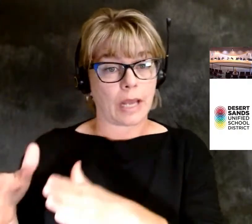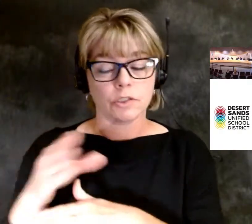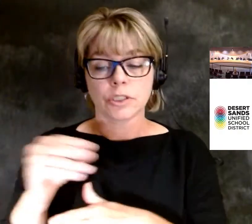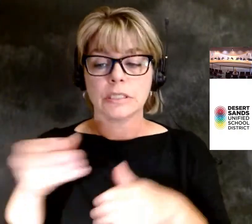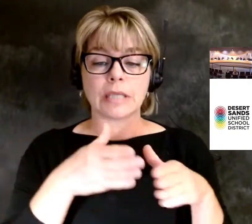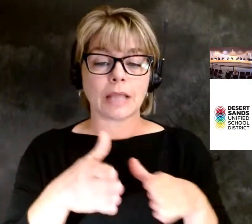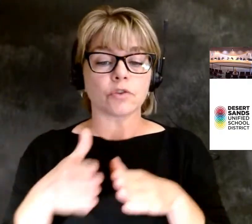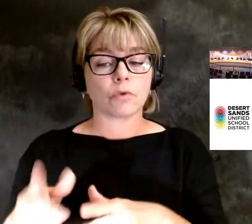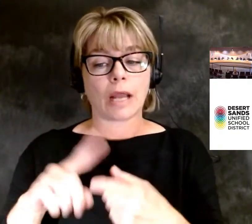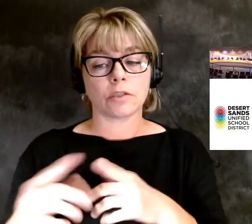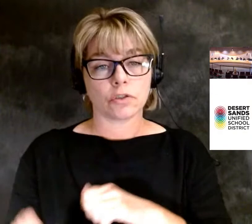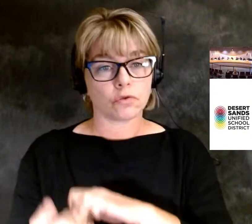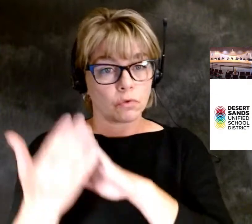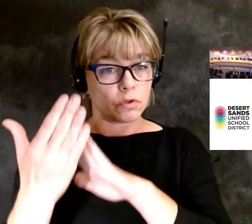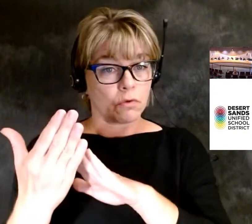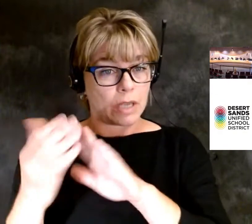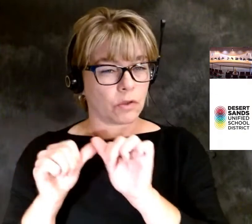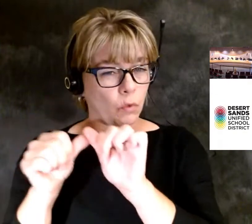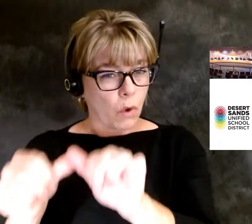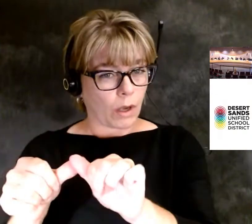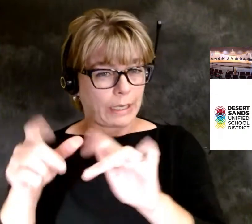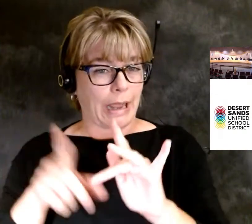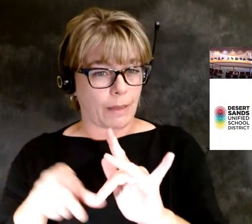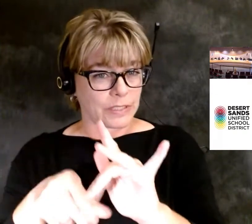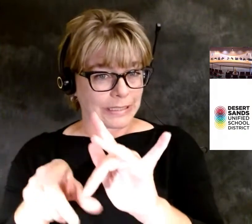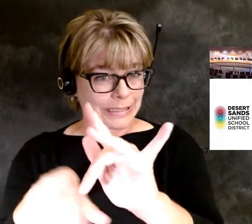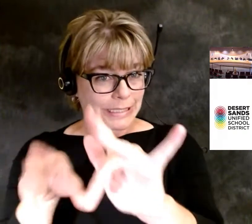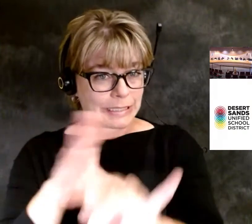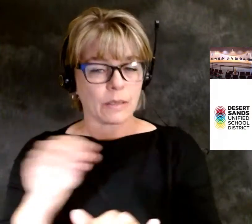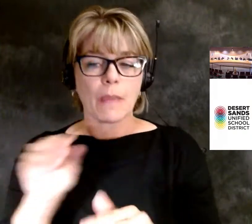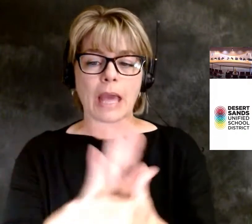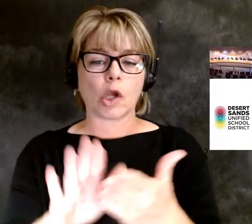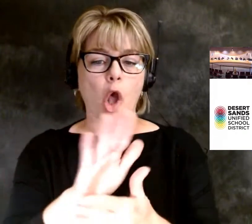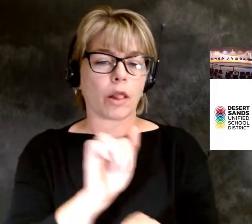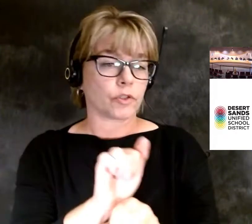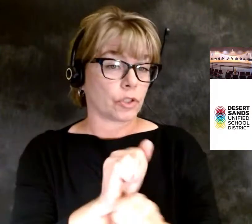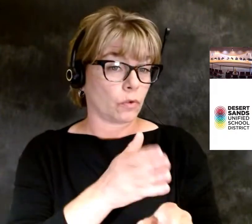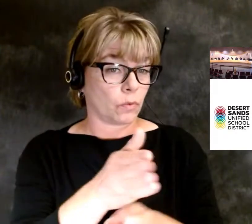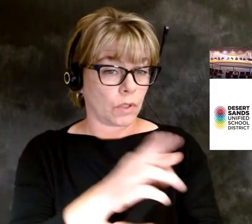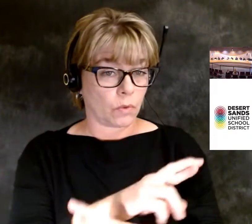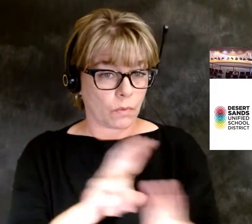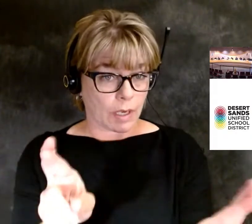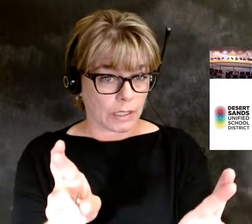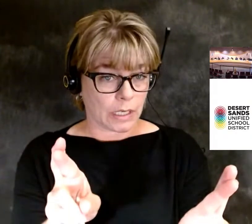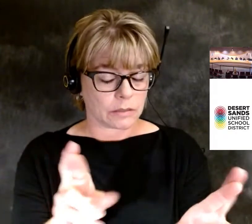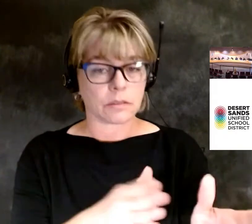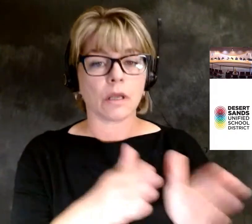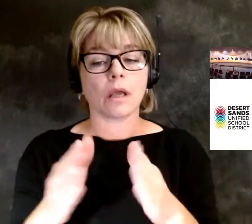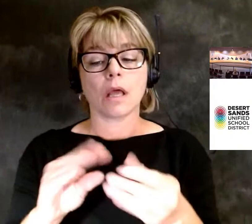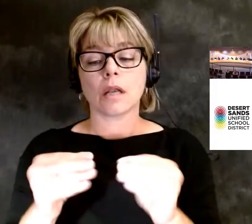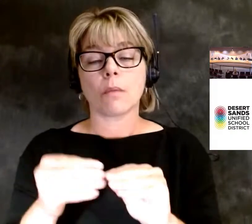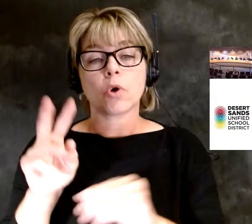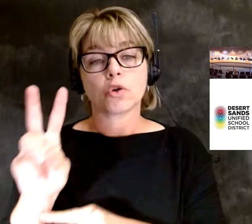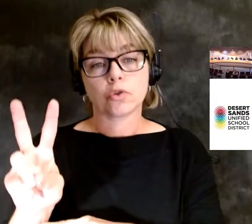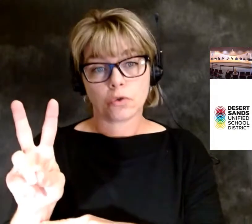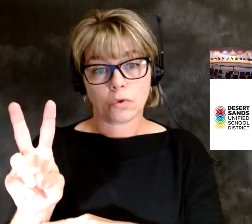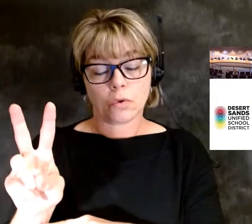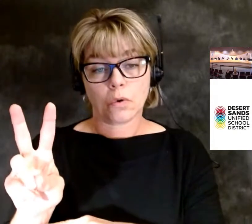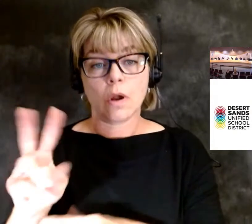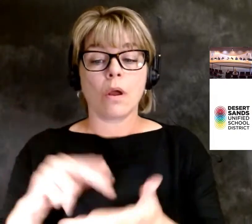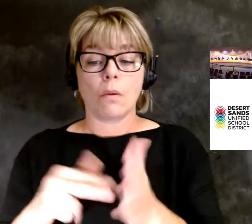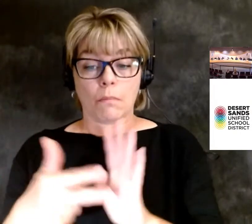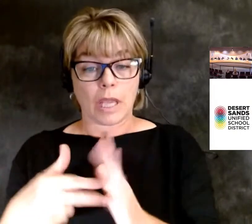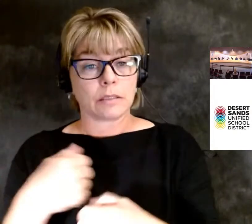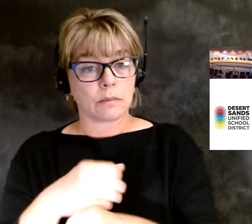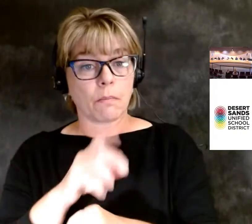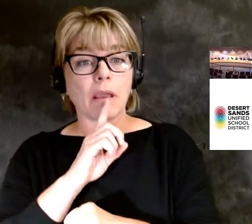absenteeism and college and career readiness. Number two, strategic alignment, includes ensuring equitable access for